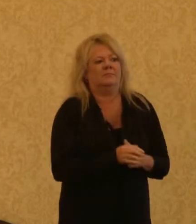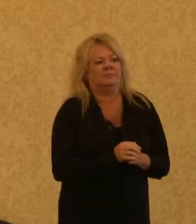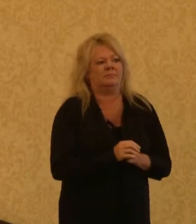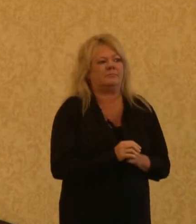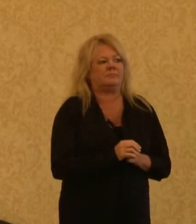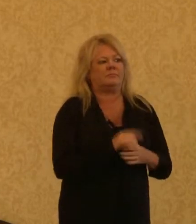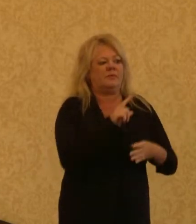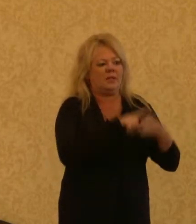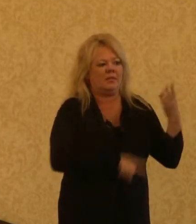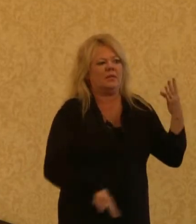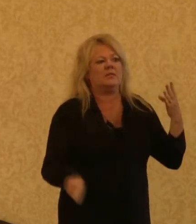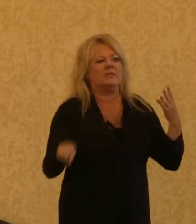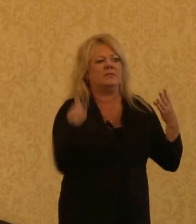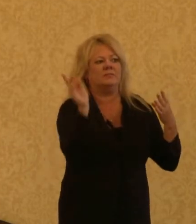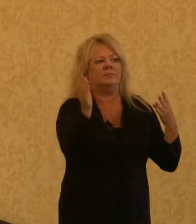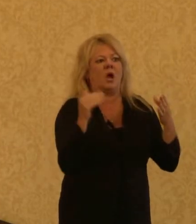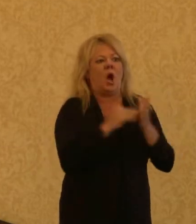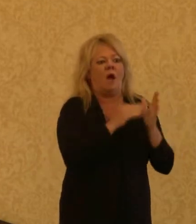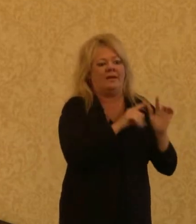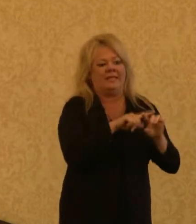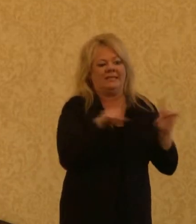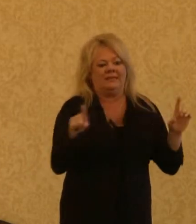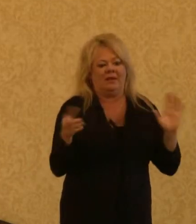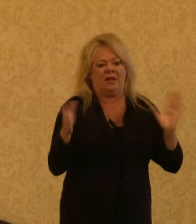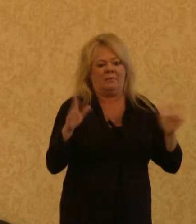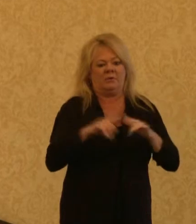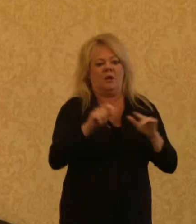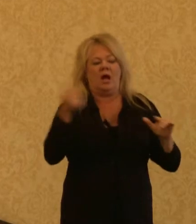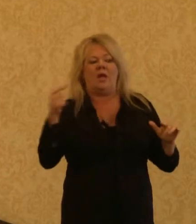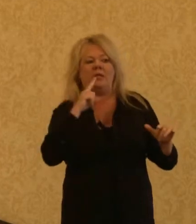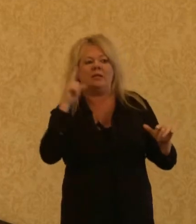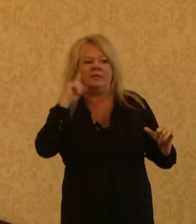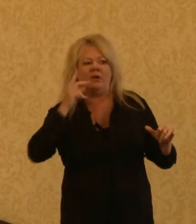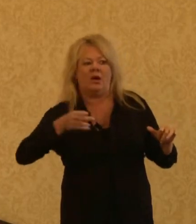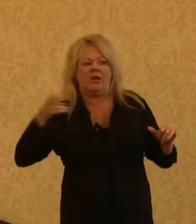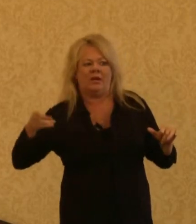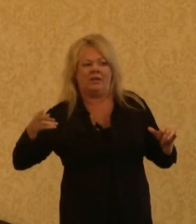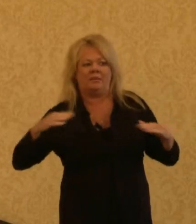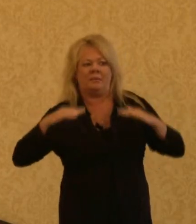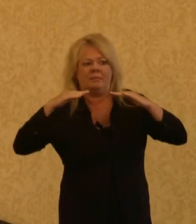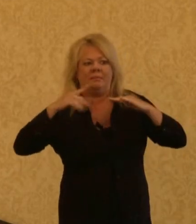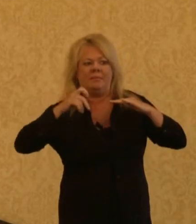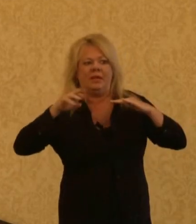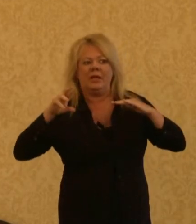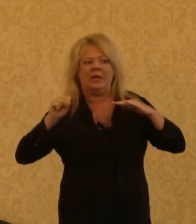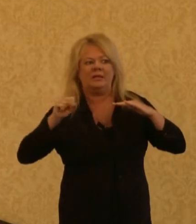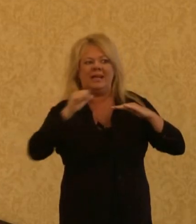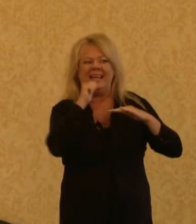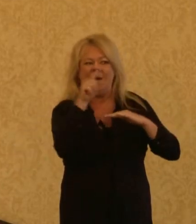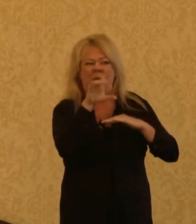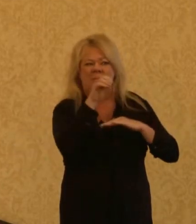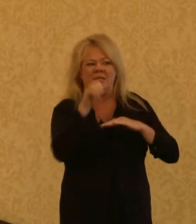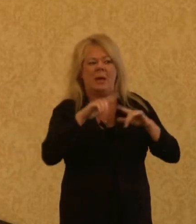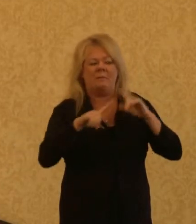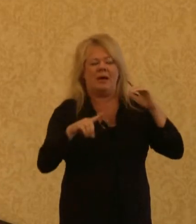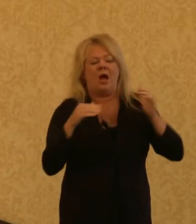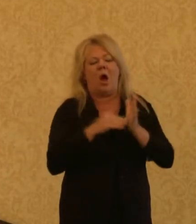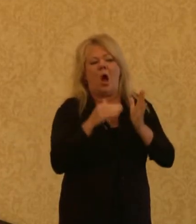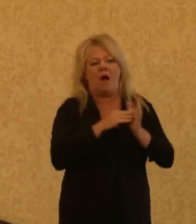are things that are often different from their other deaf and hard of hearing peers. Not 100%, but often.